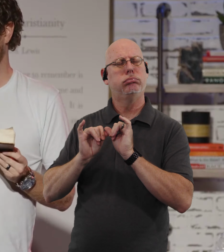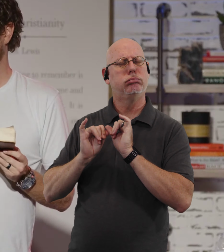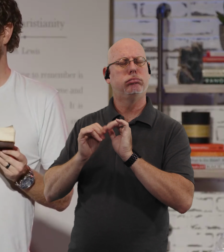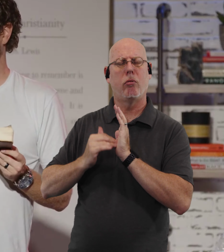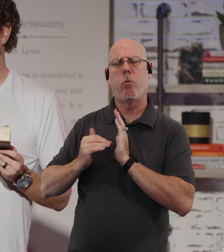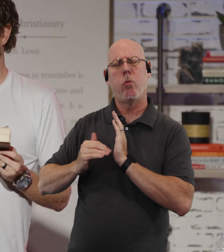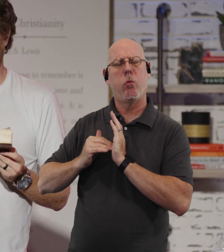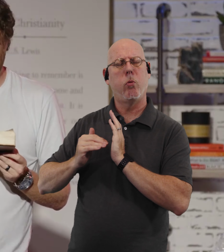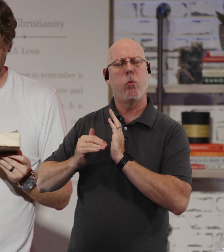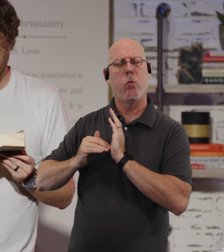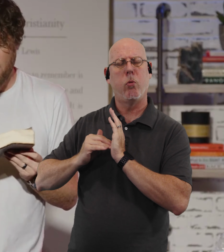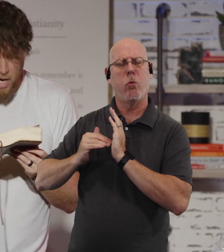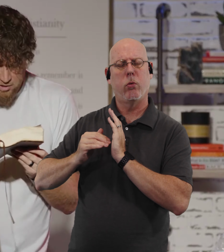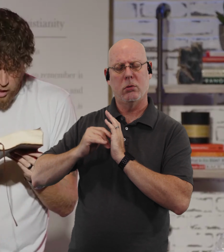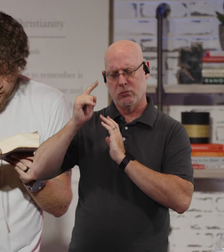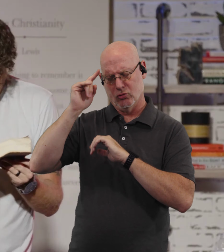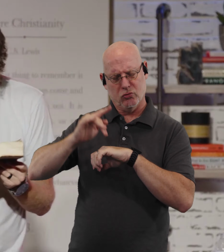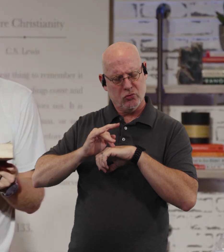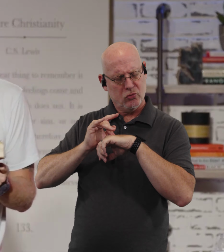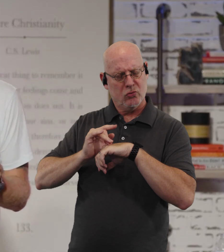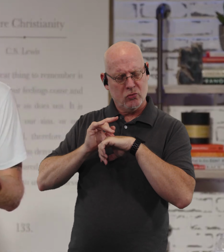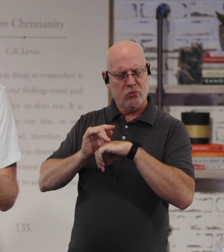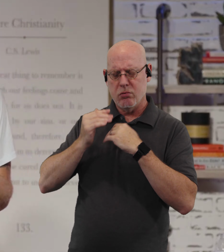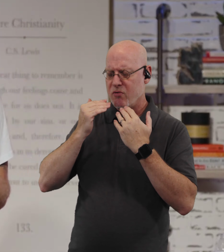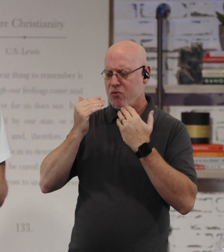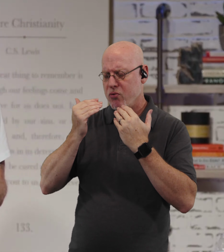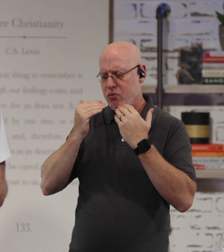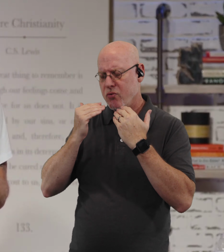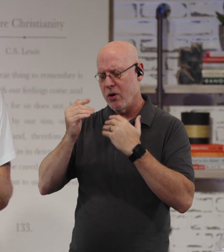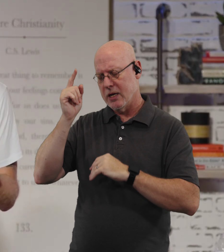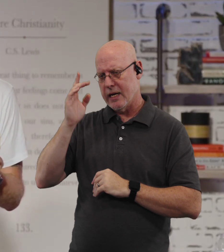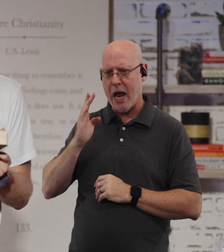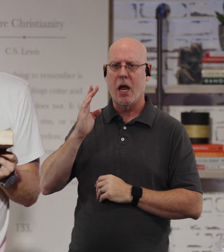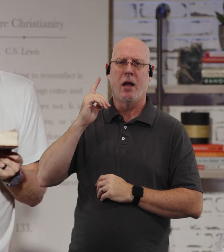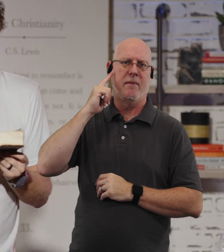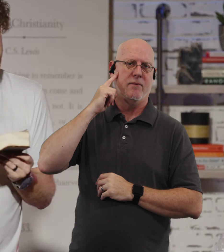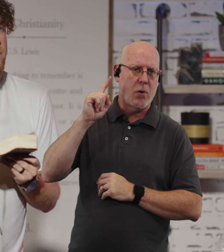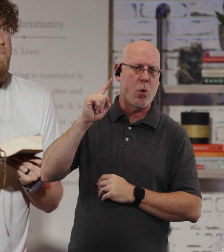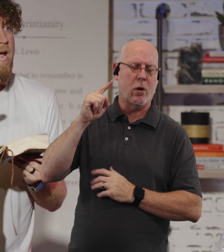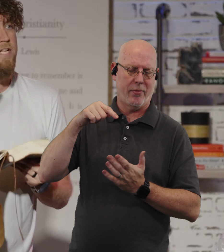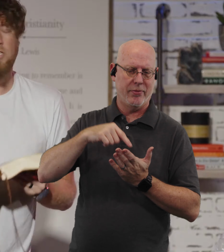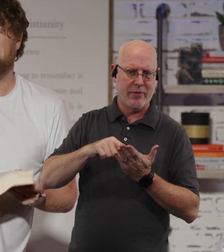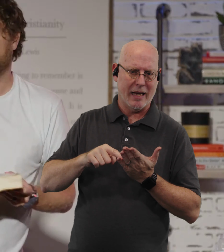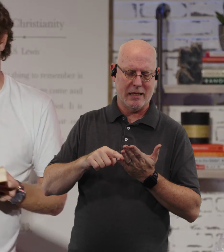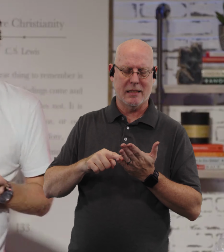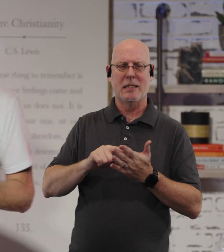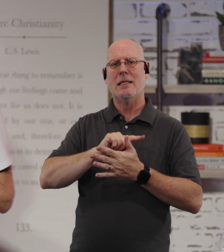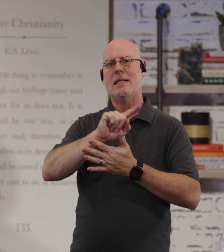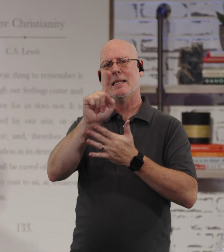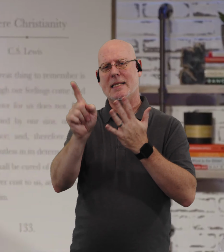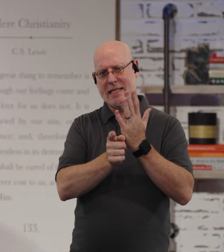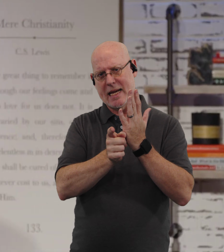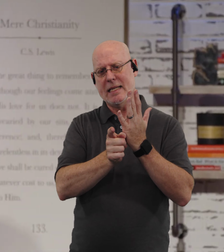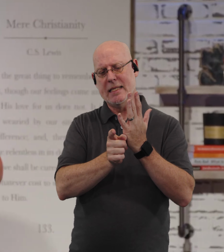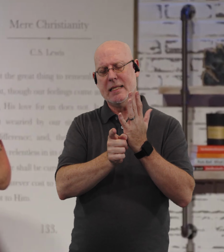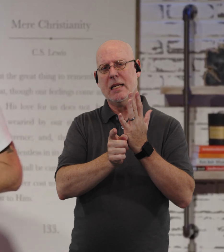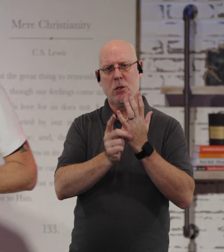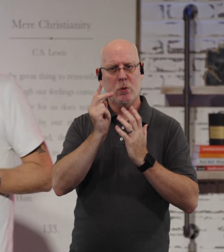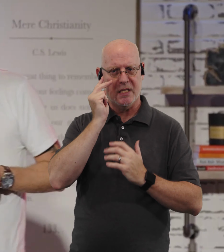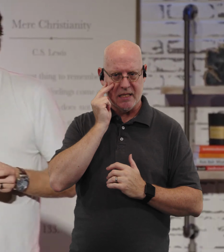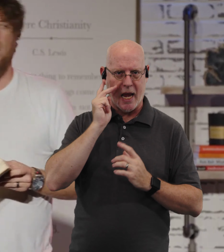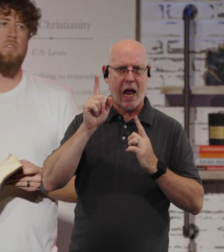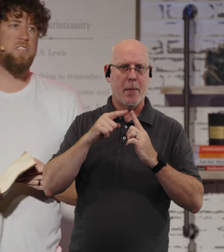constantly, constantly on our minds, constantly in our mouths, we thank God for this. And then there's six observations that we